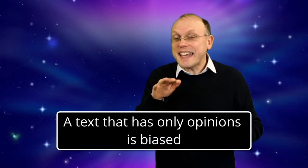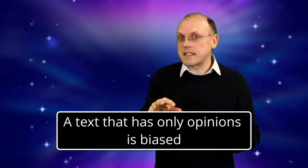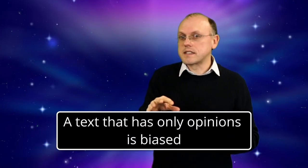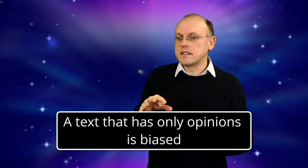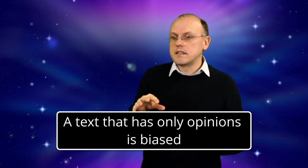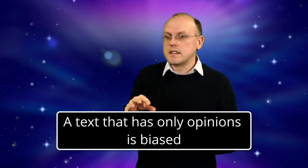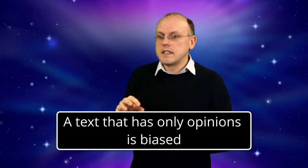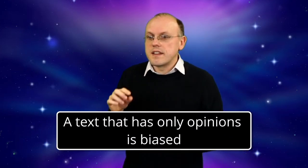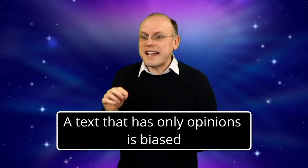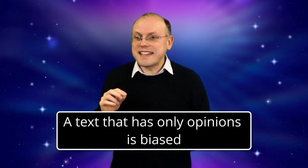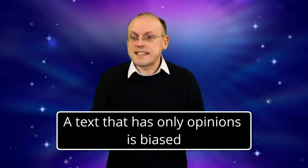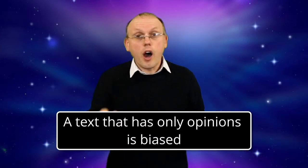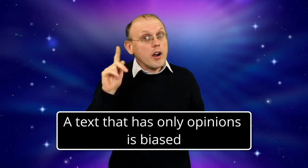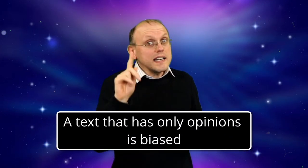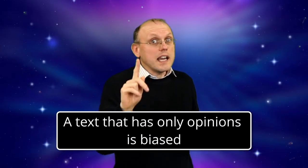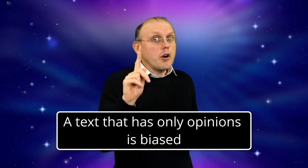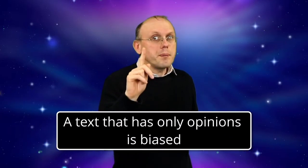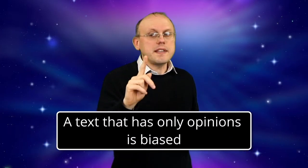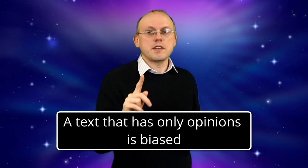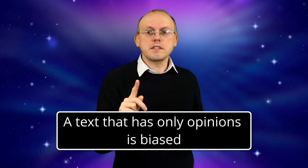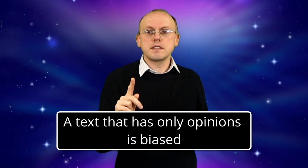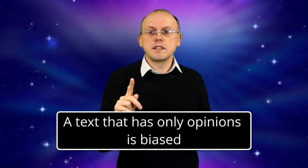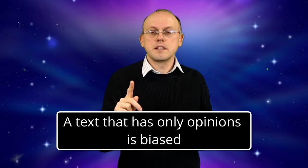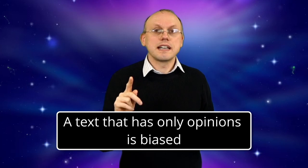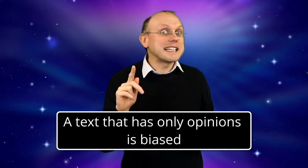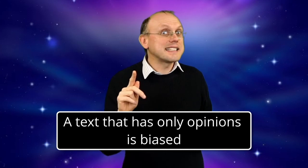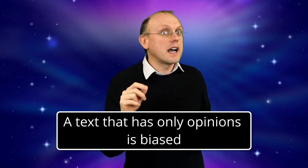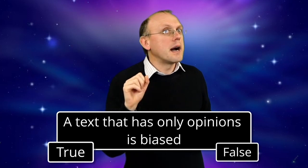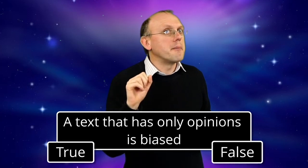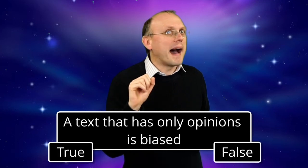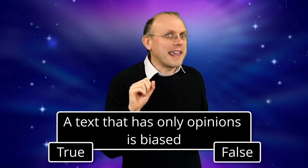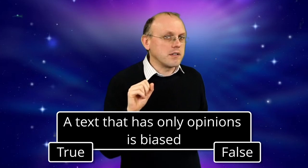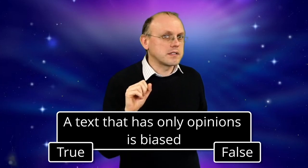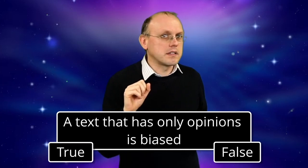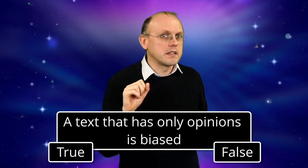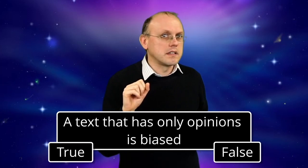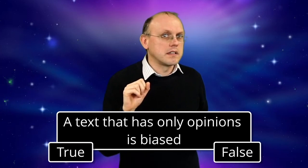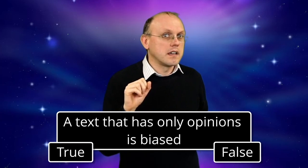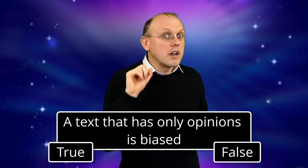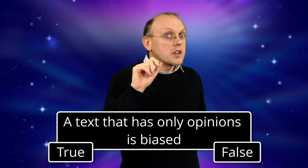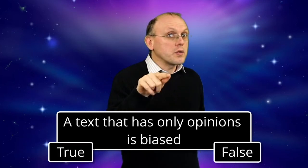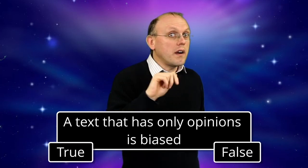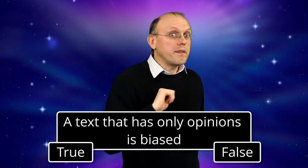text that has only opinions is biased. True or false?